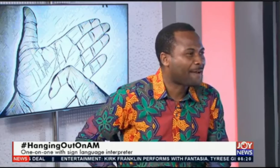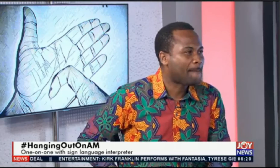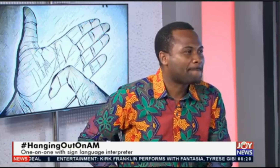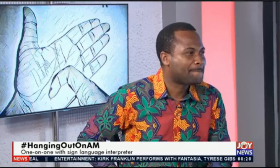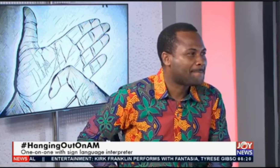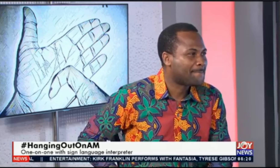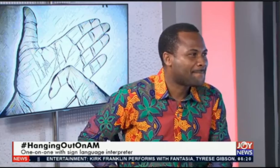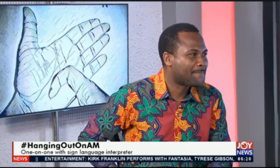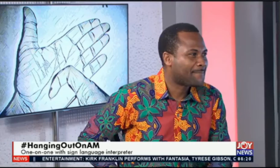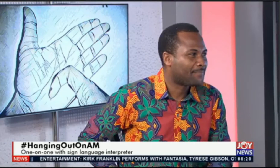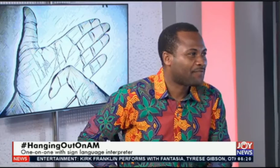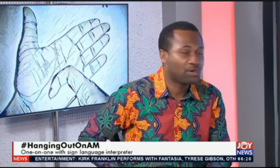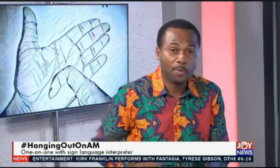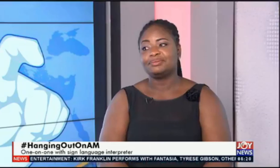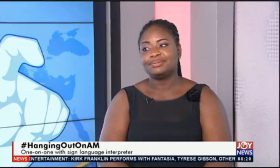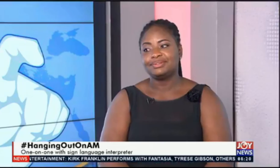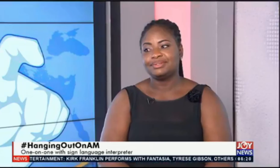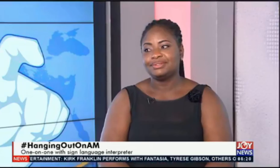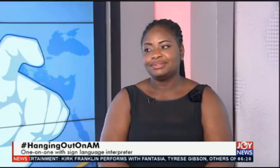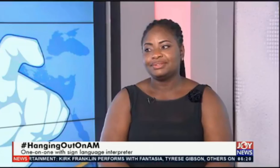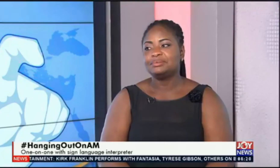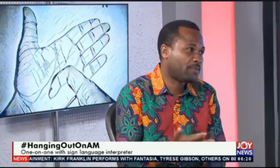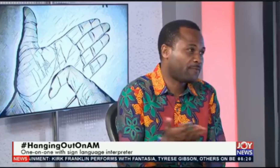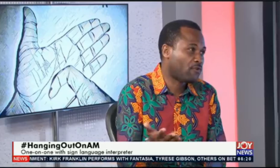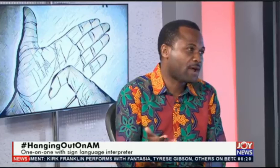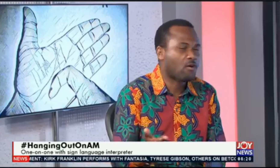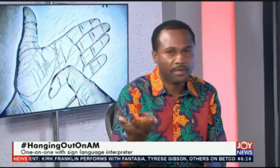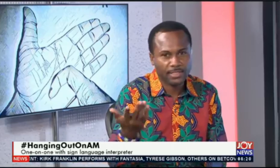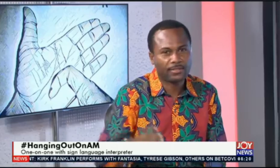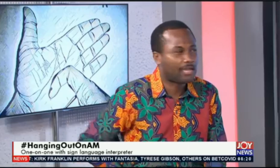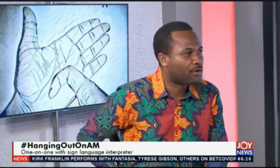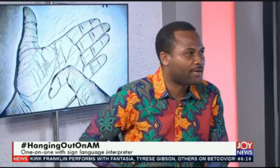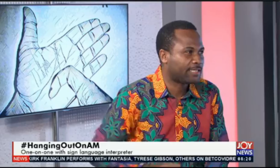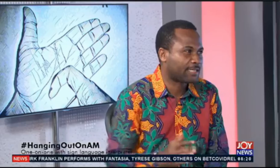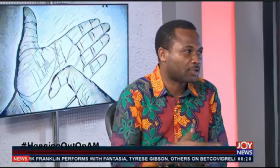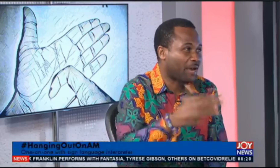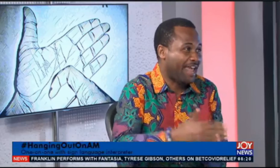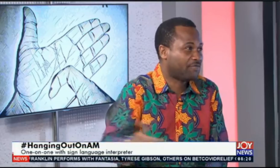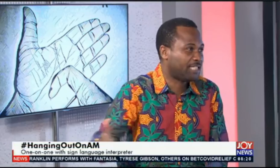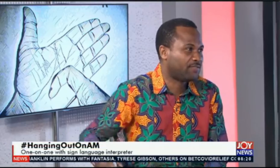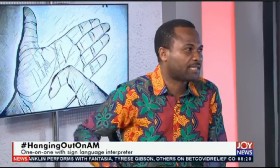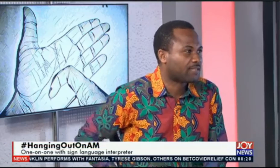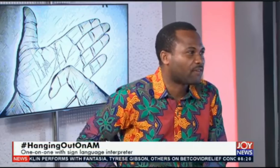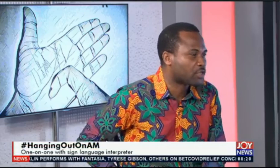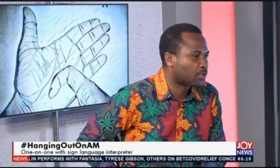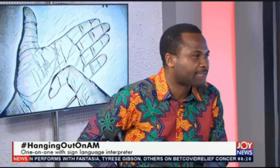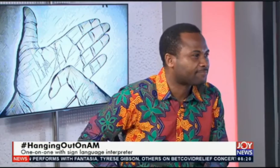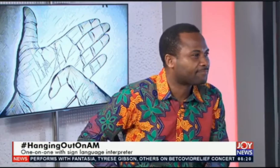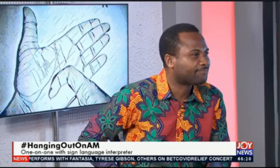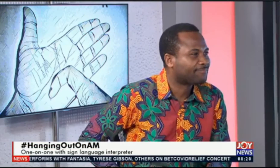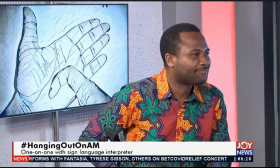that? Even though people logically will be watching GTV before now, but now it's on every TV station